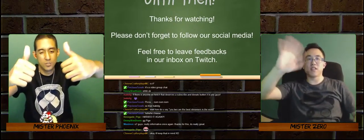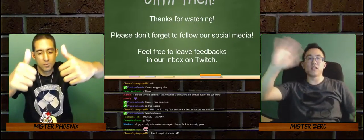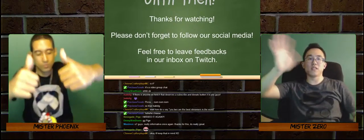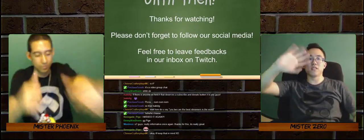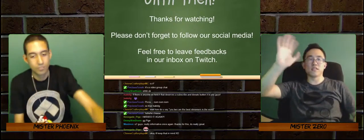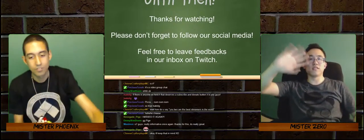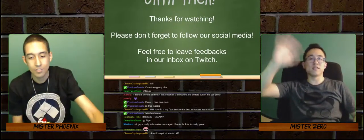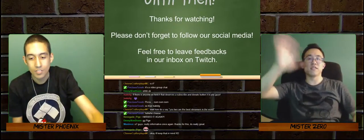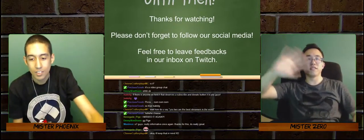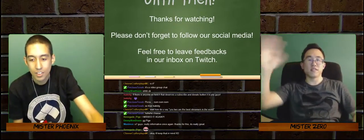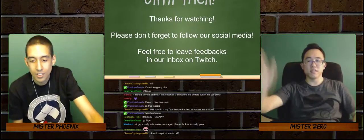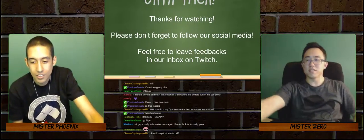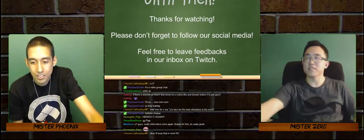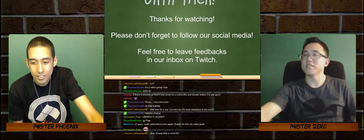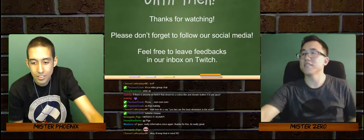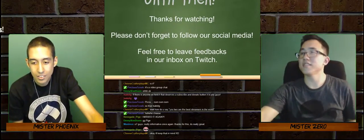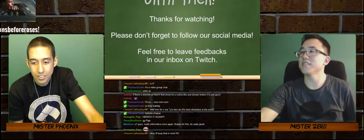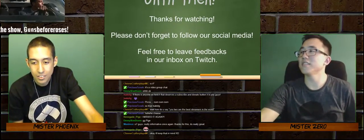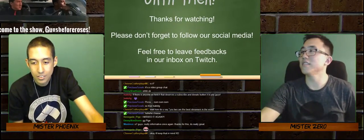Awesome.